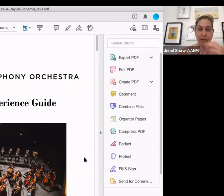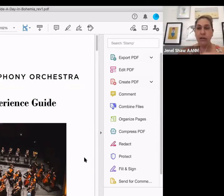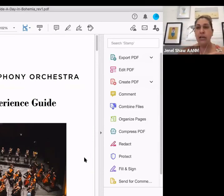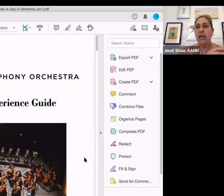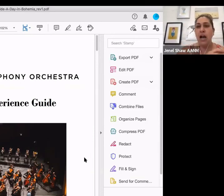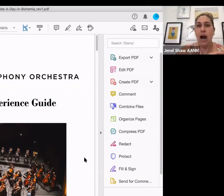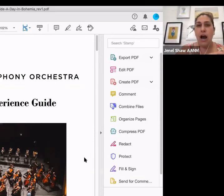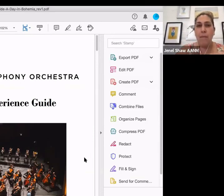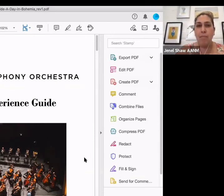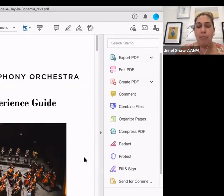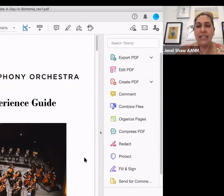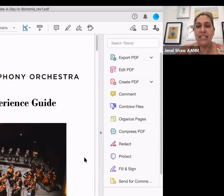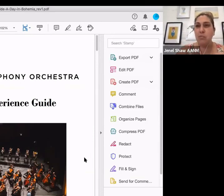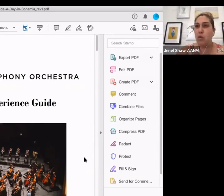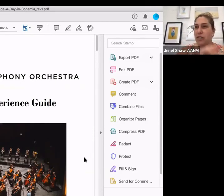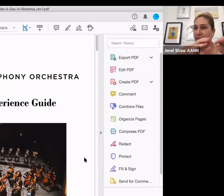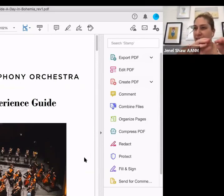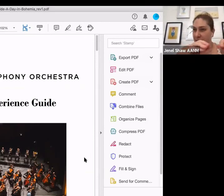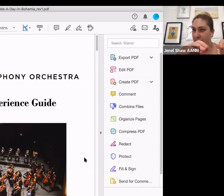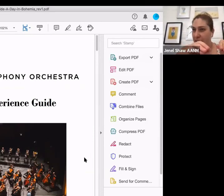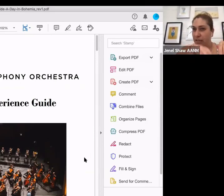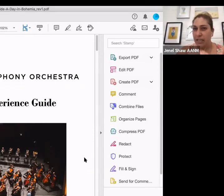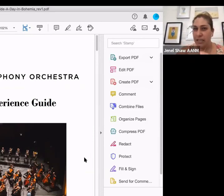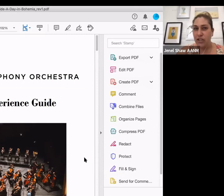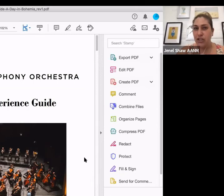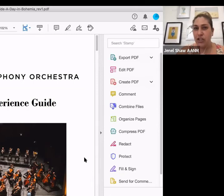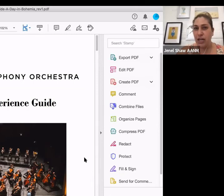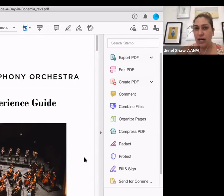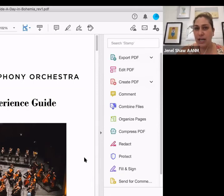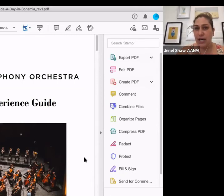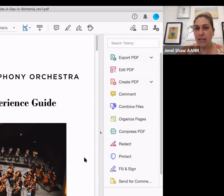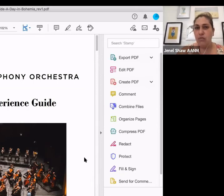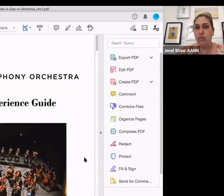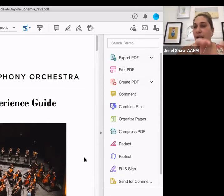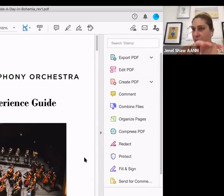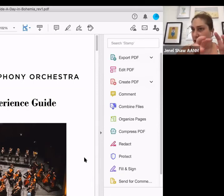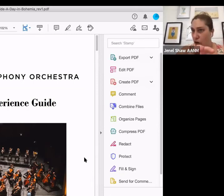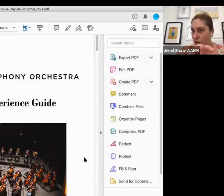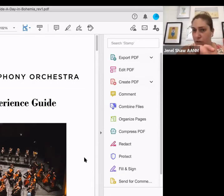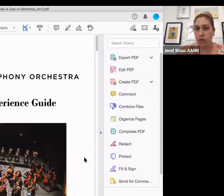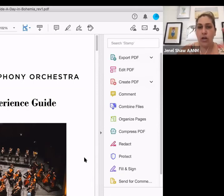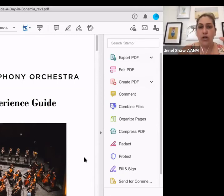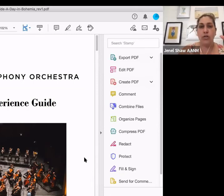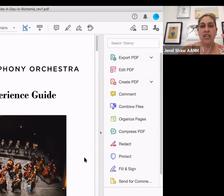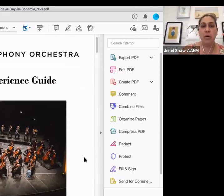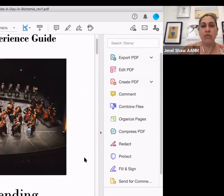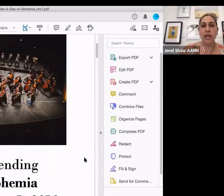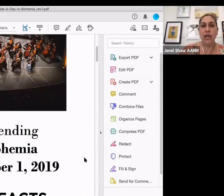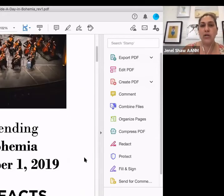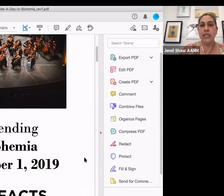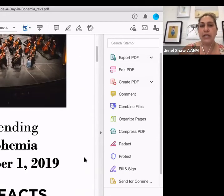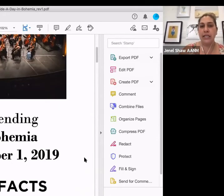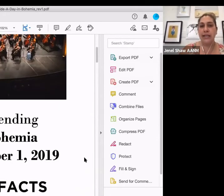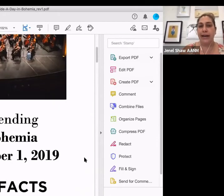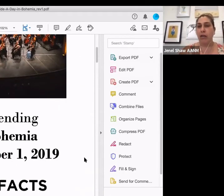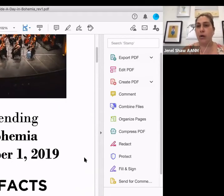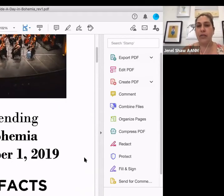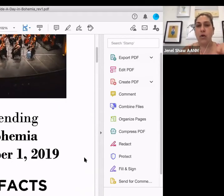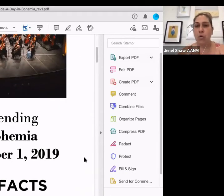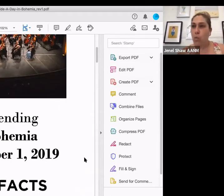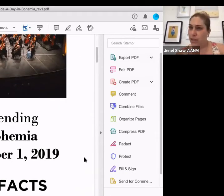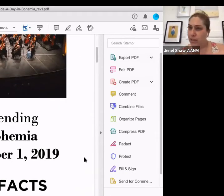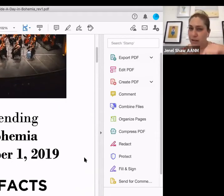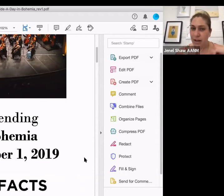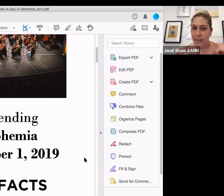put together, but this is more specific to each relaxed concert. So this one really goes into detail